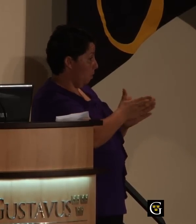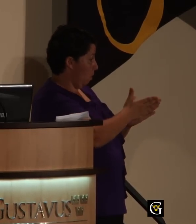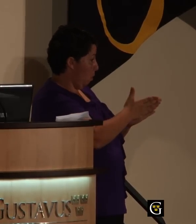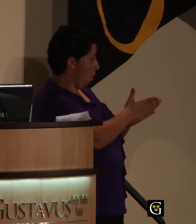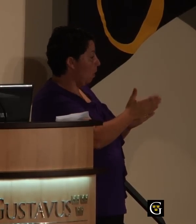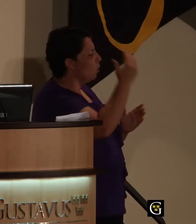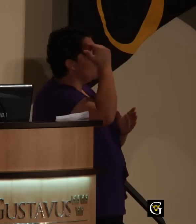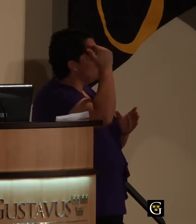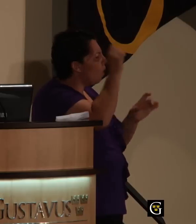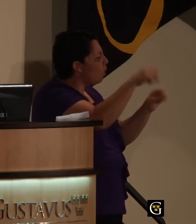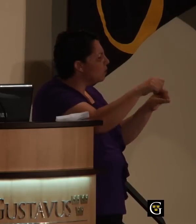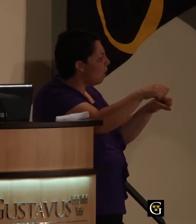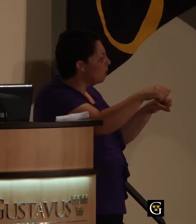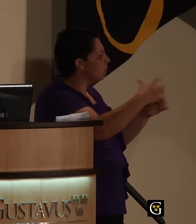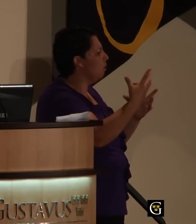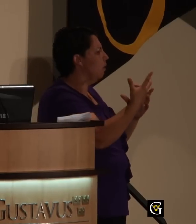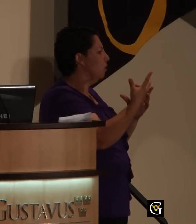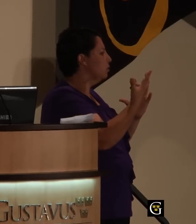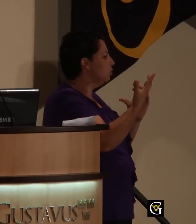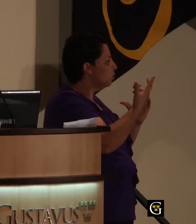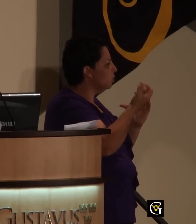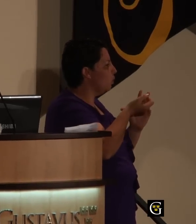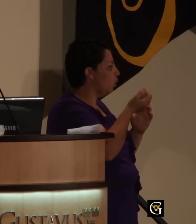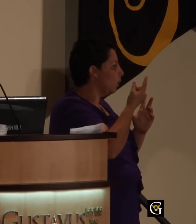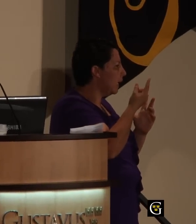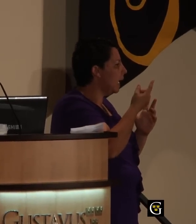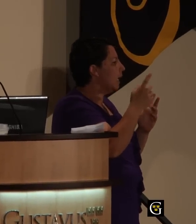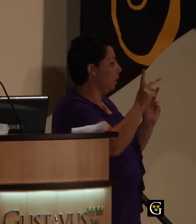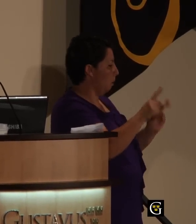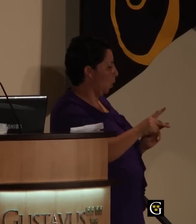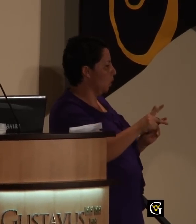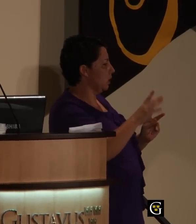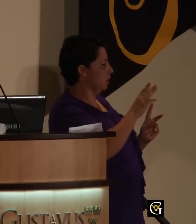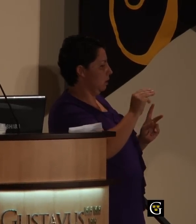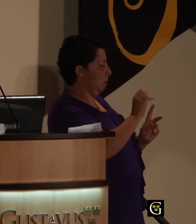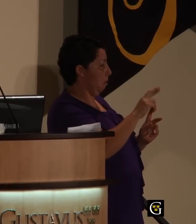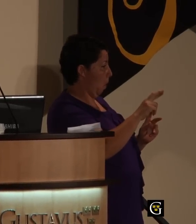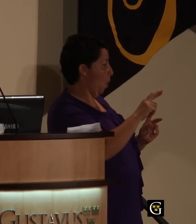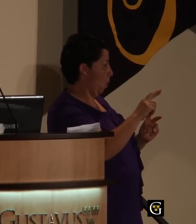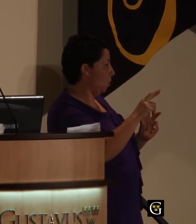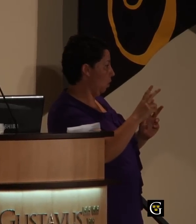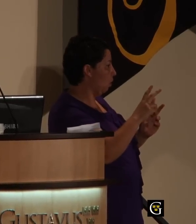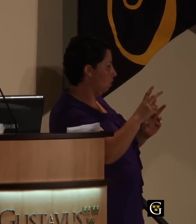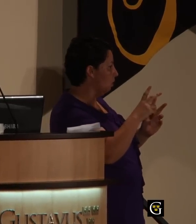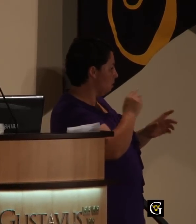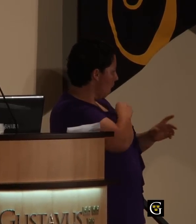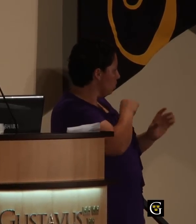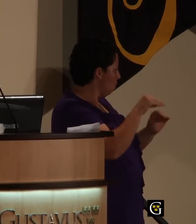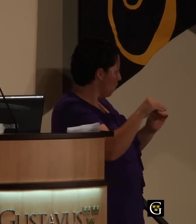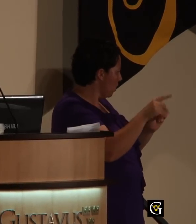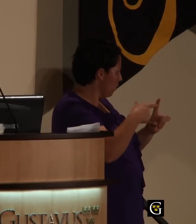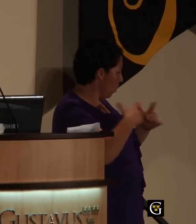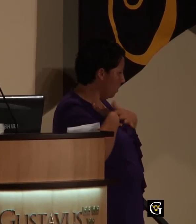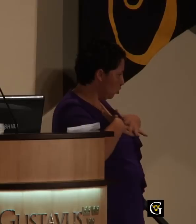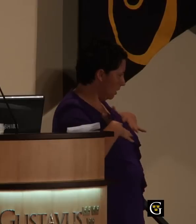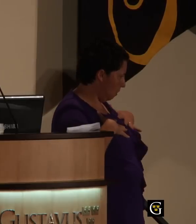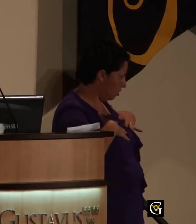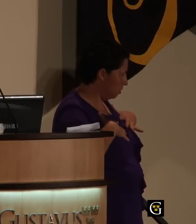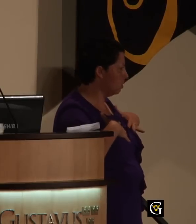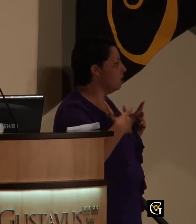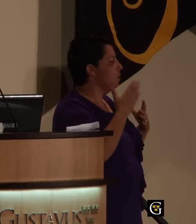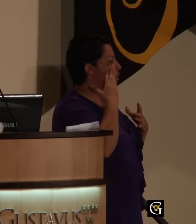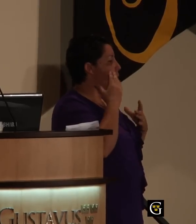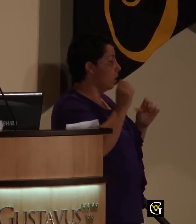that it's possible to read a person's motor desire to move an arm from the chest muscles, surgically modified. We know that it's possible to